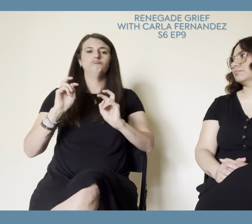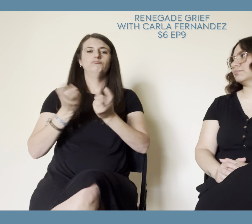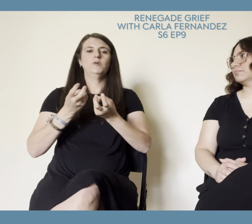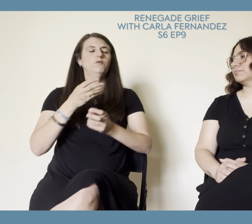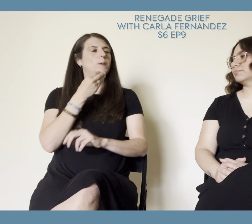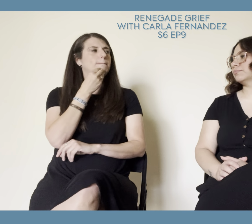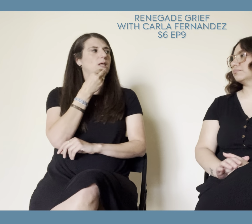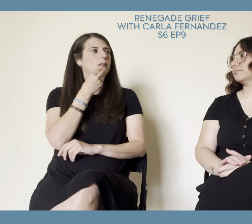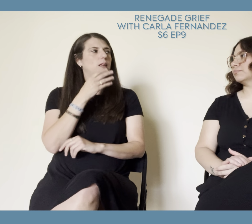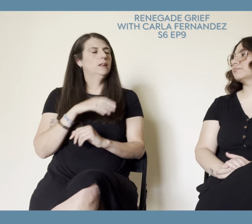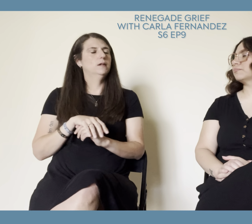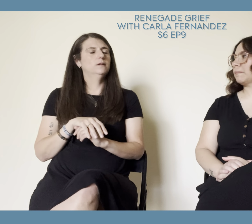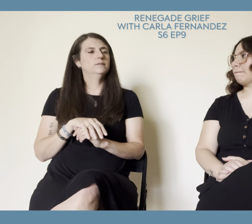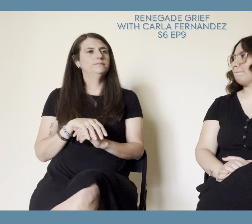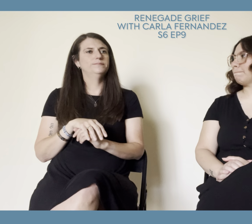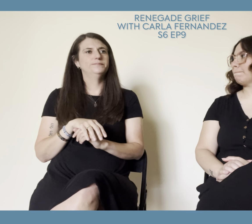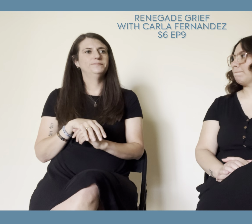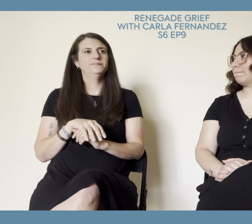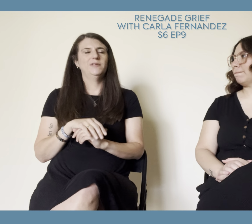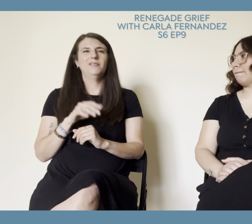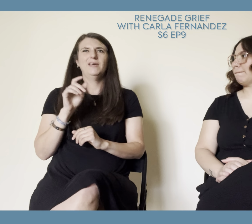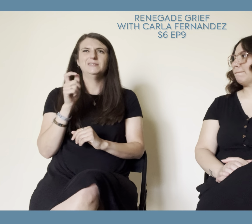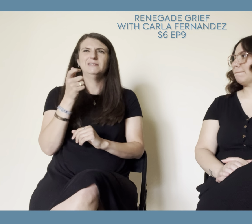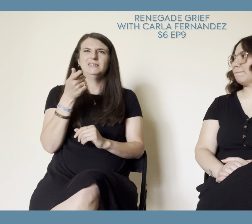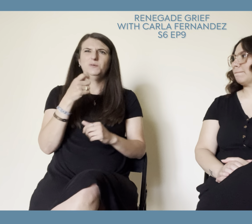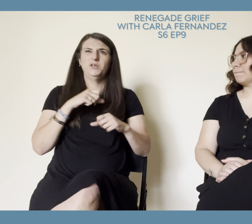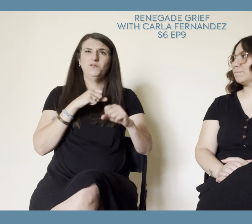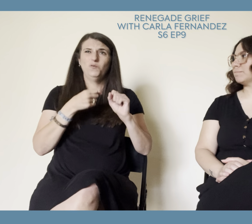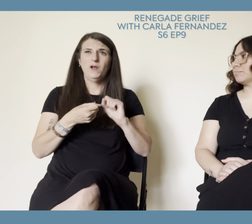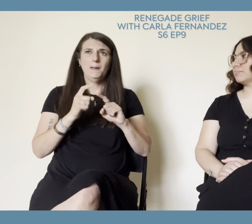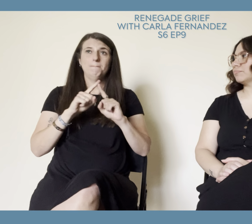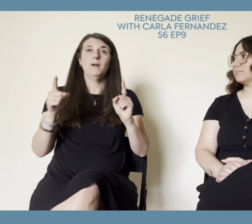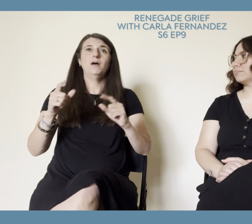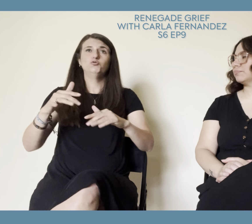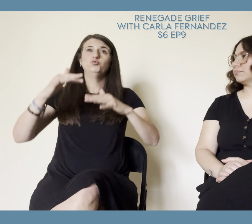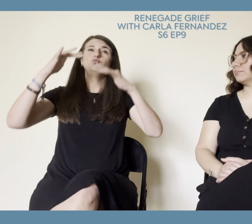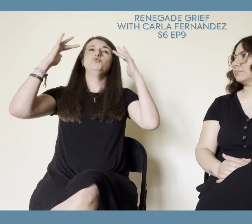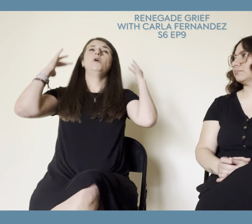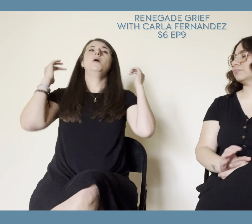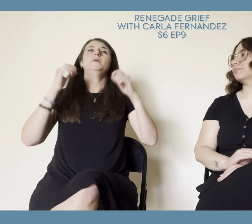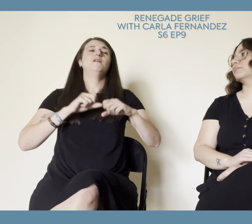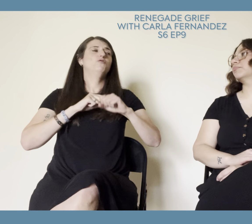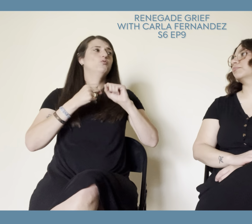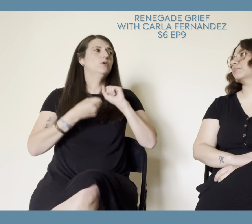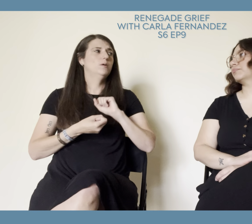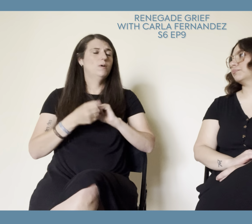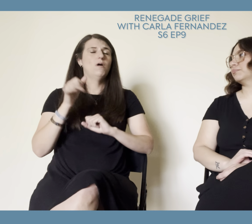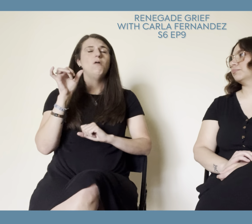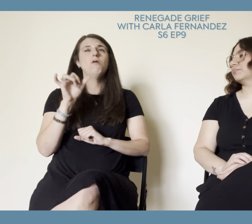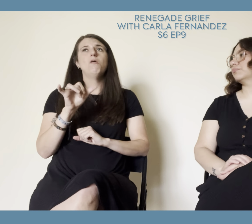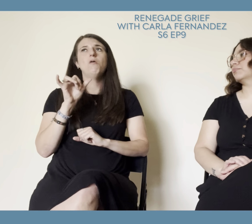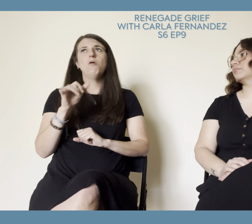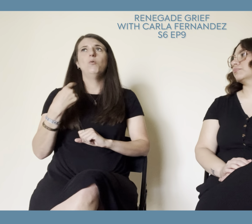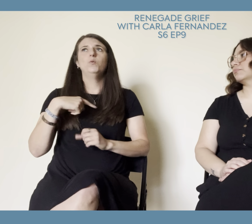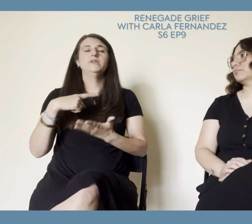that being like, not just like a little wave of grief, but like a tsunami of grief, of kind of like, oh, that's what about here, the